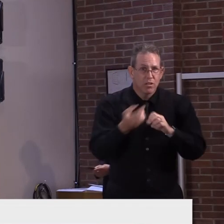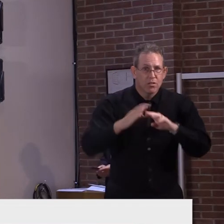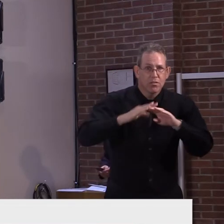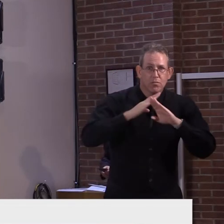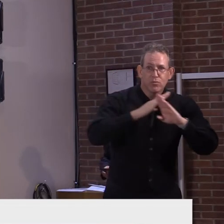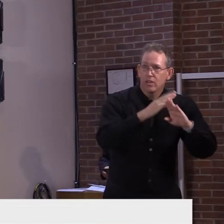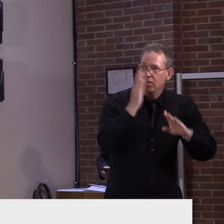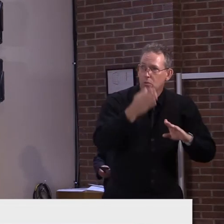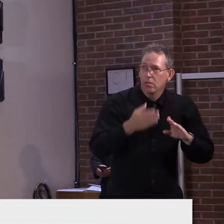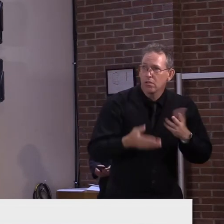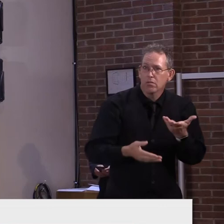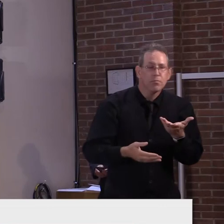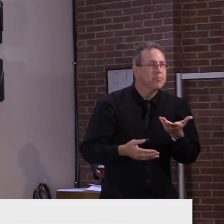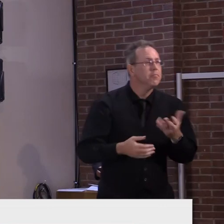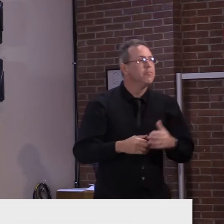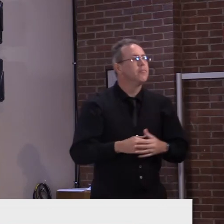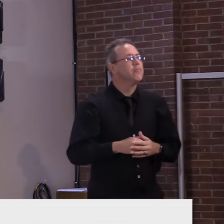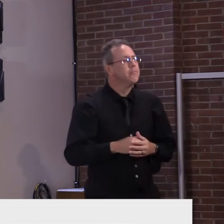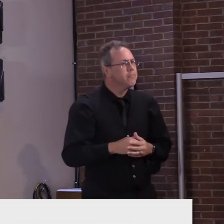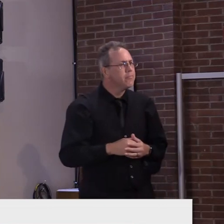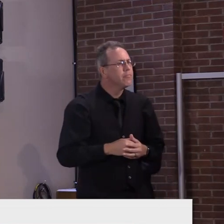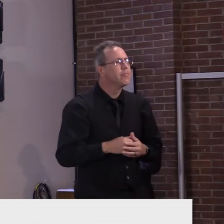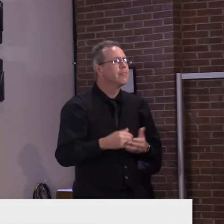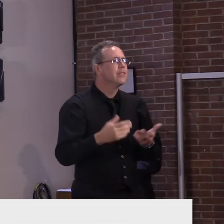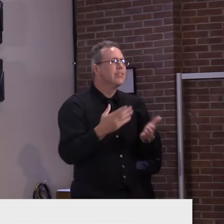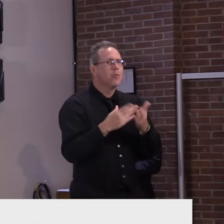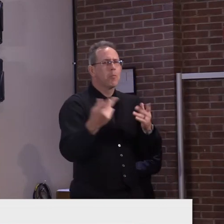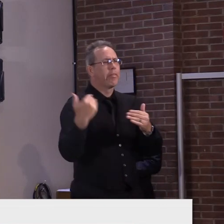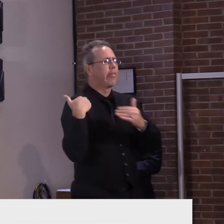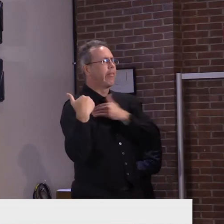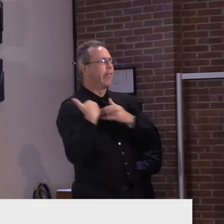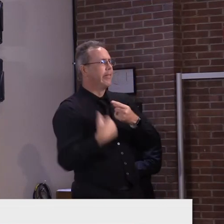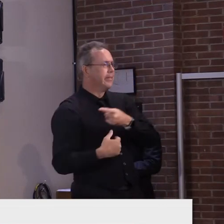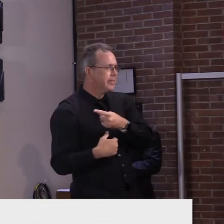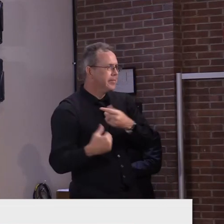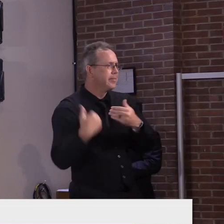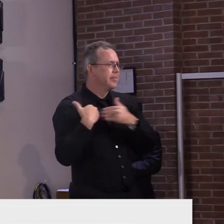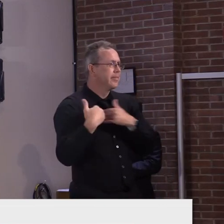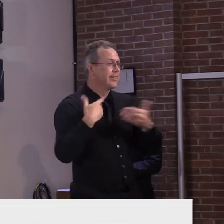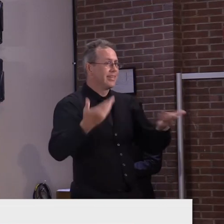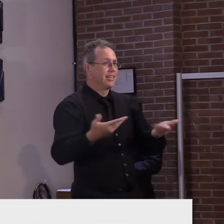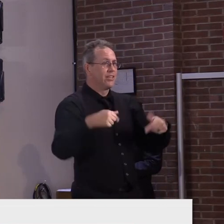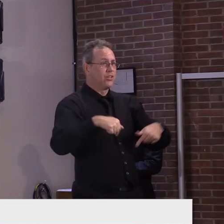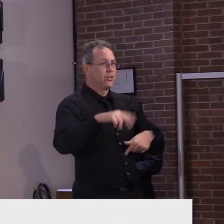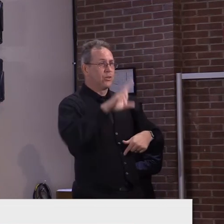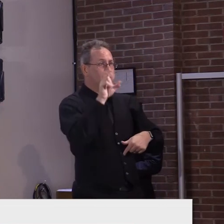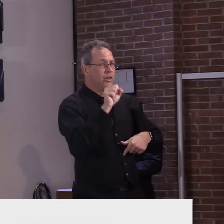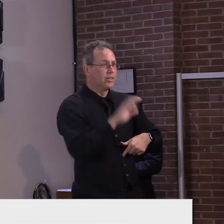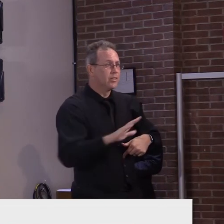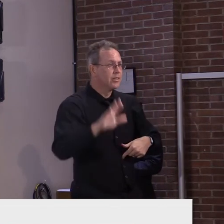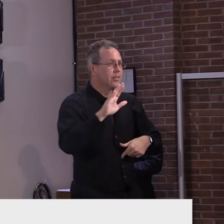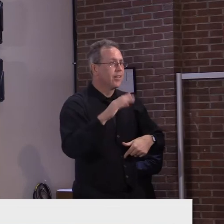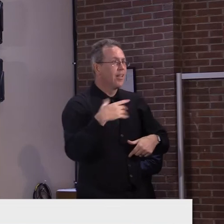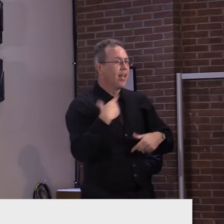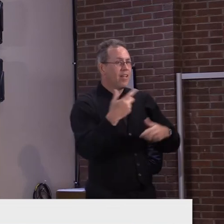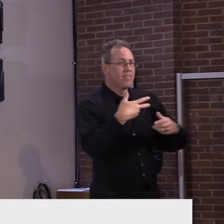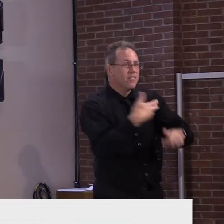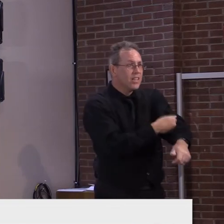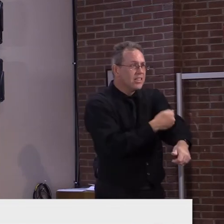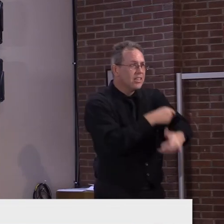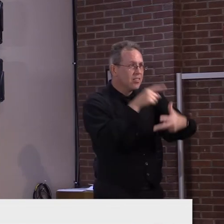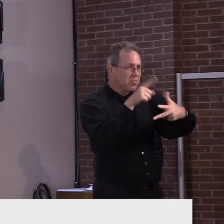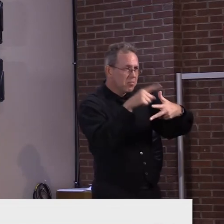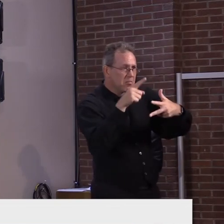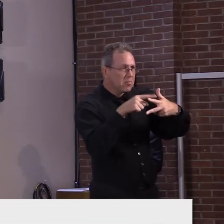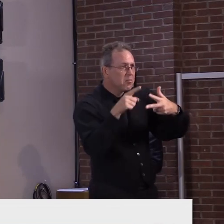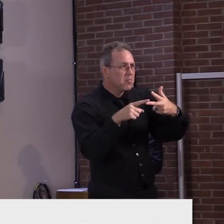which of the vaccines that we're using in our country have the higher rate of breakthrough